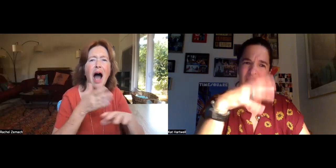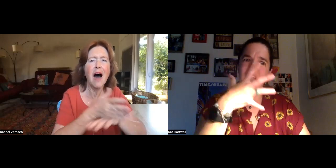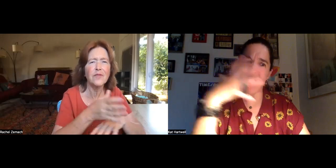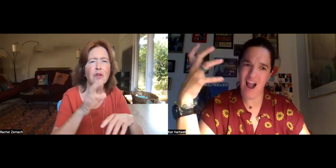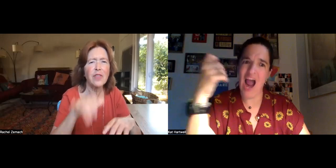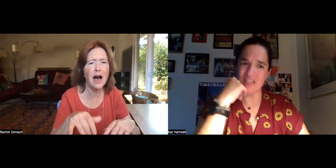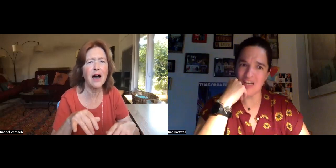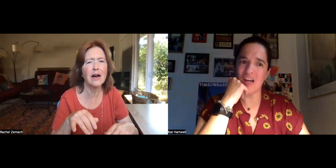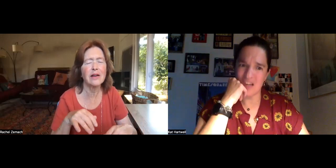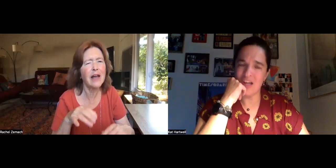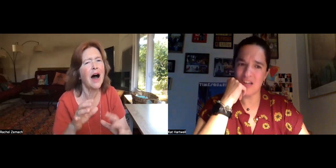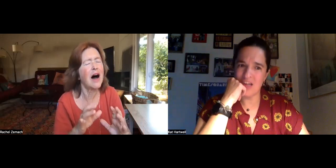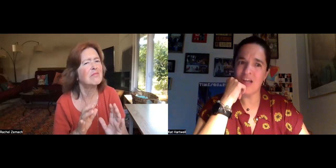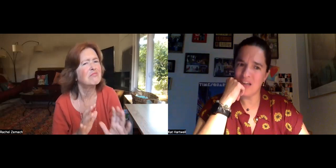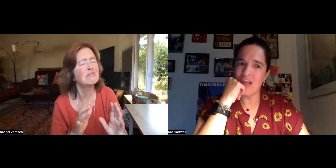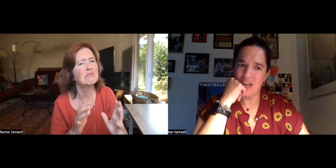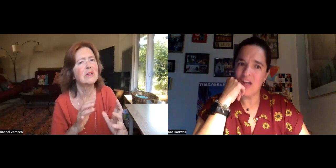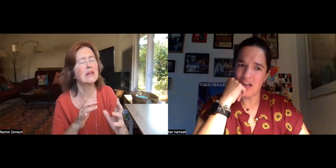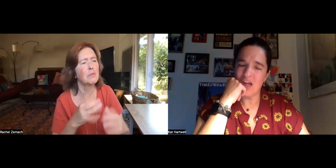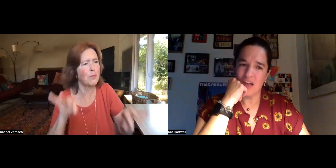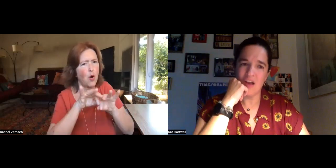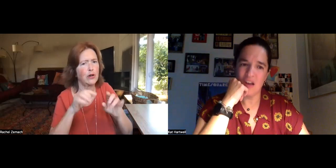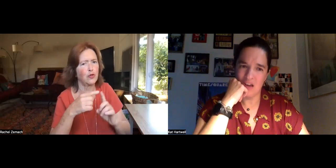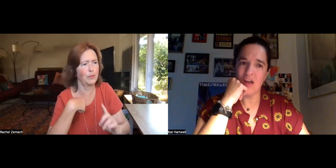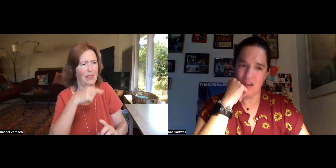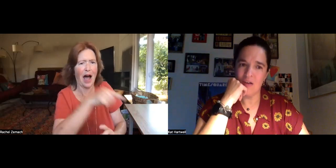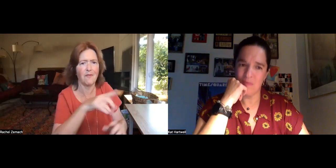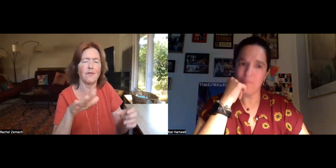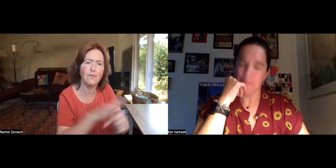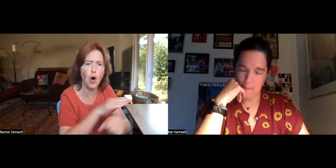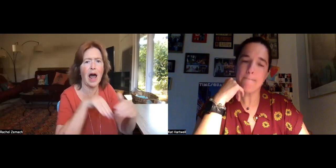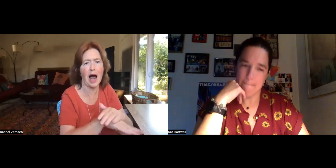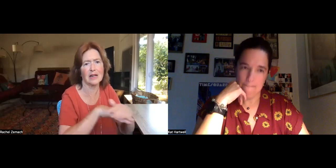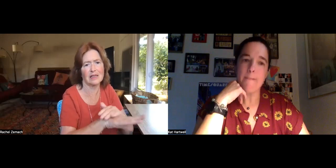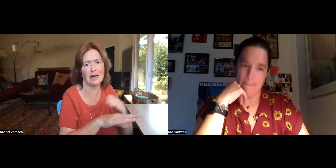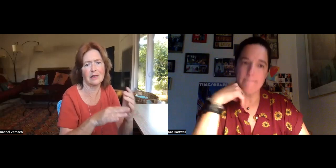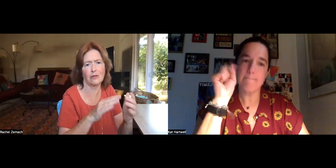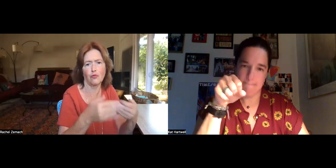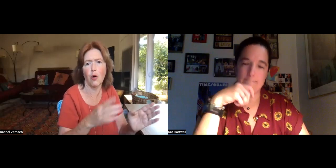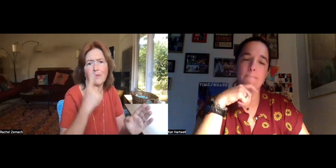That's a lot. Yeah, important to me that full access room for